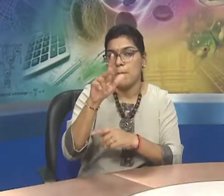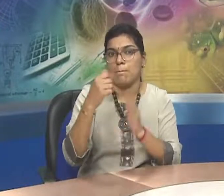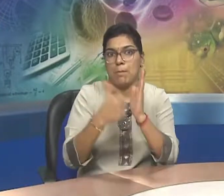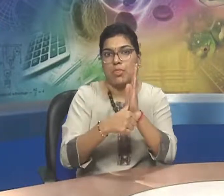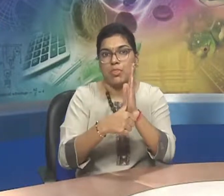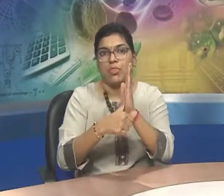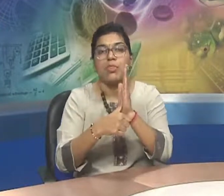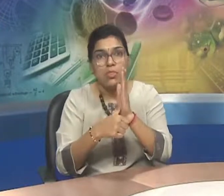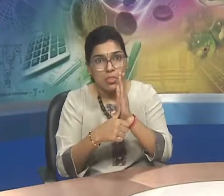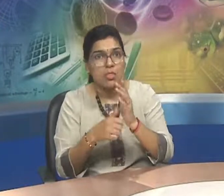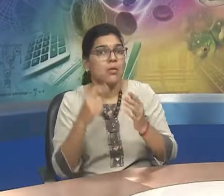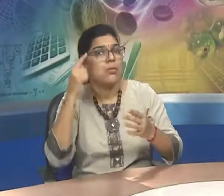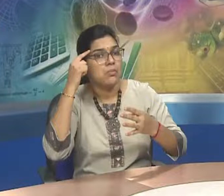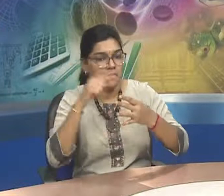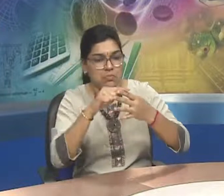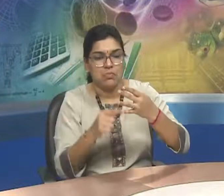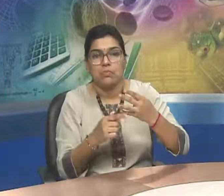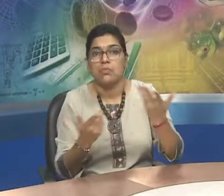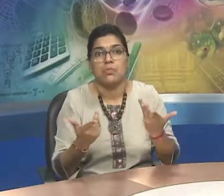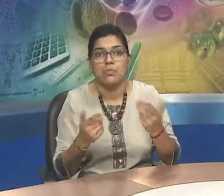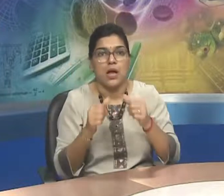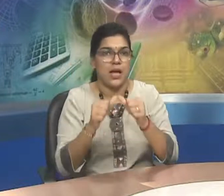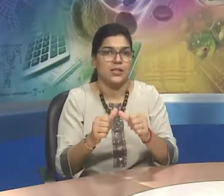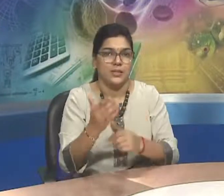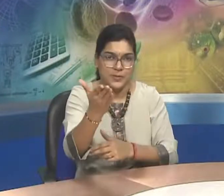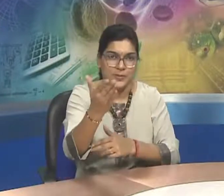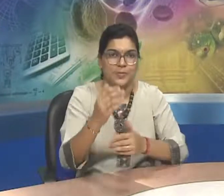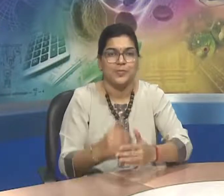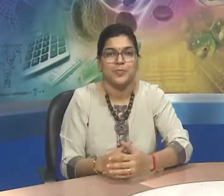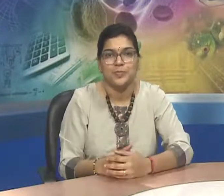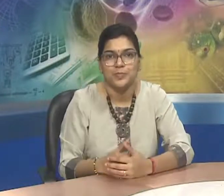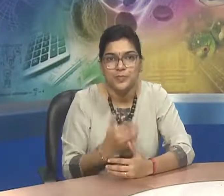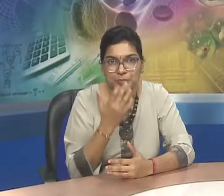choose the right option out of these four